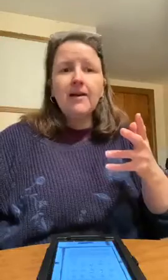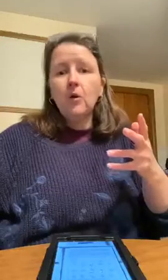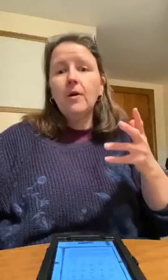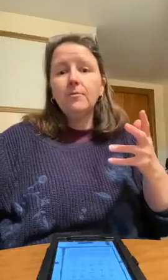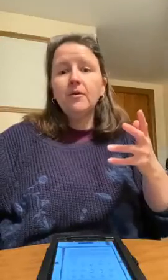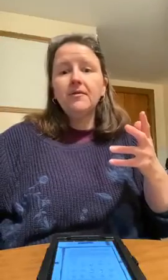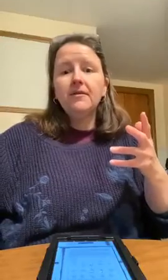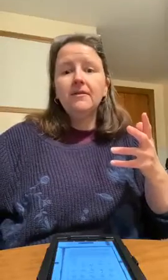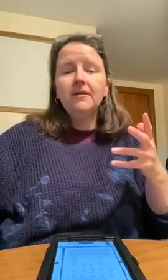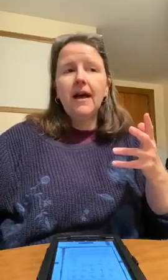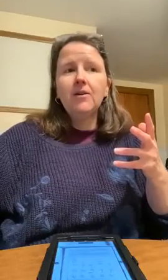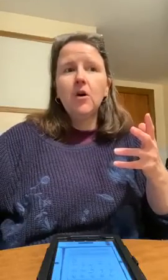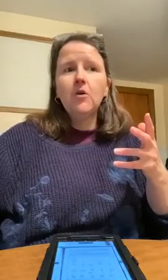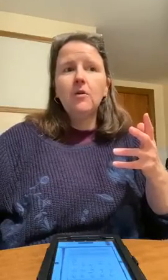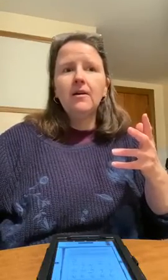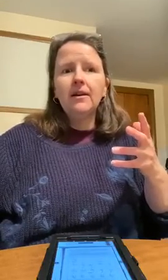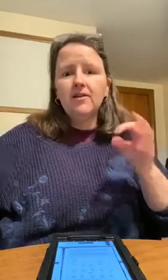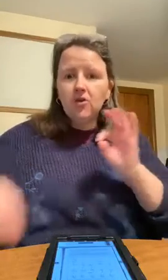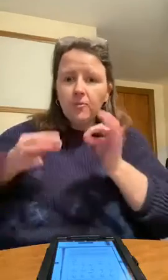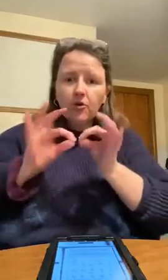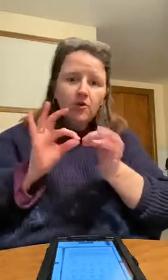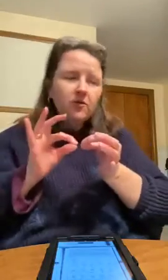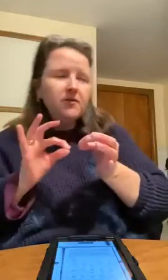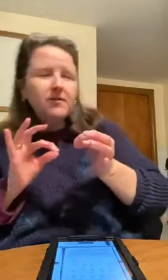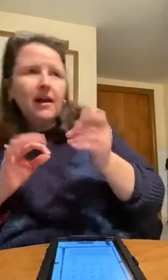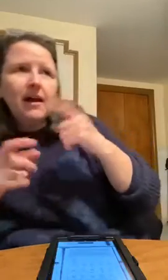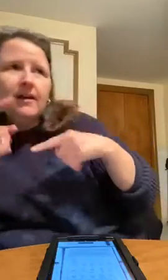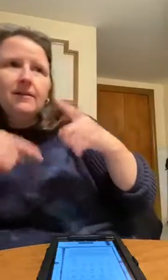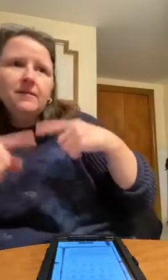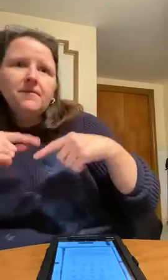one person, an interpreter, used to sign